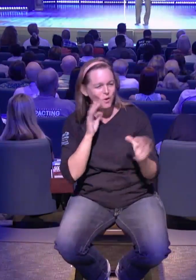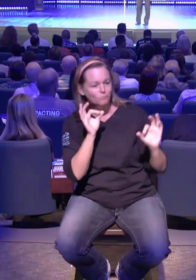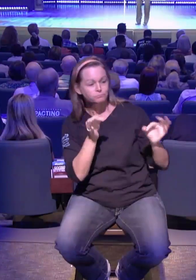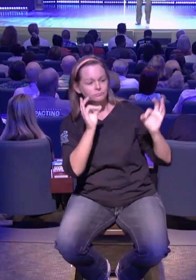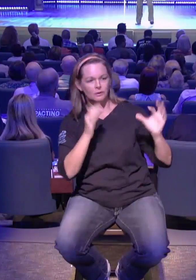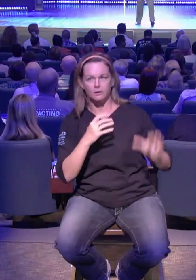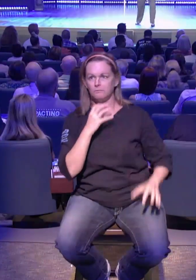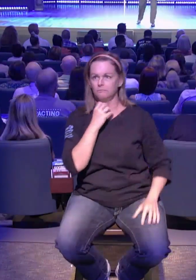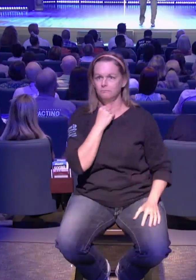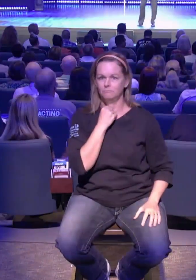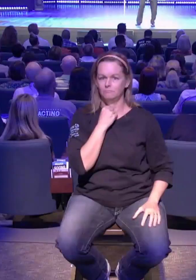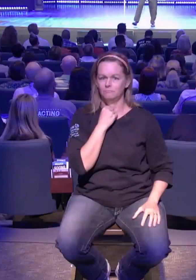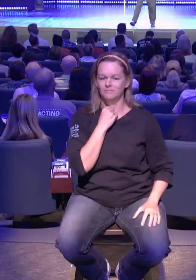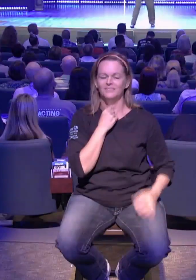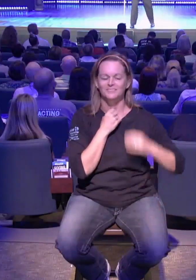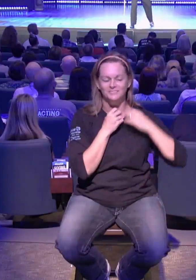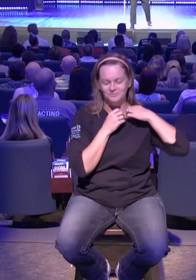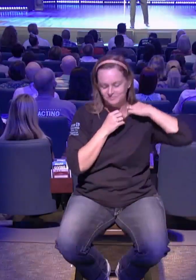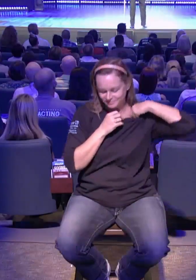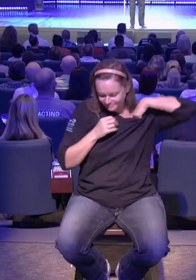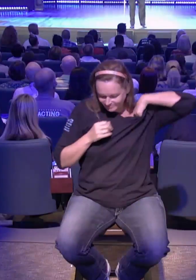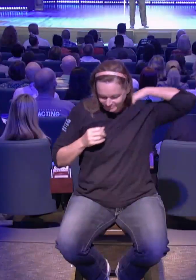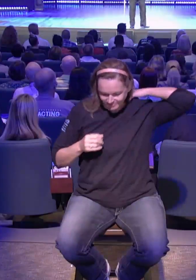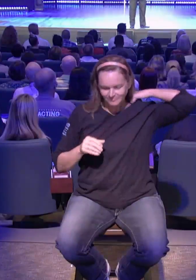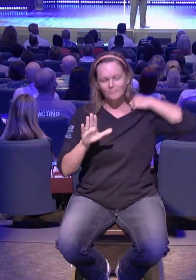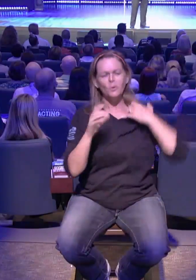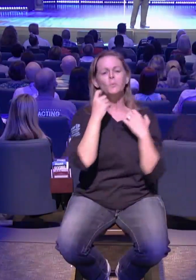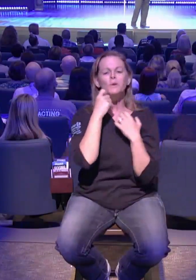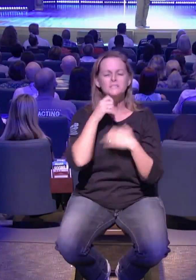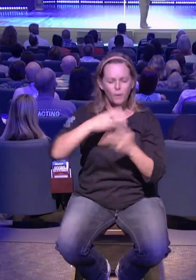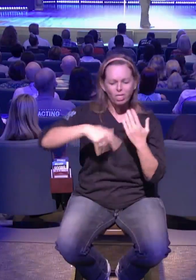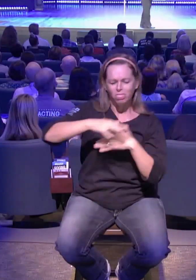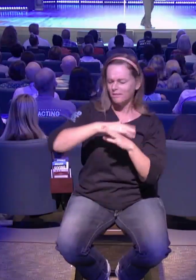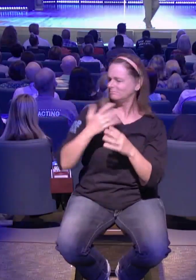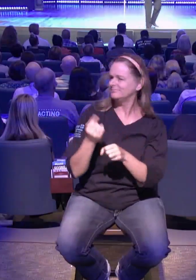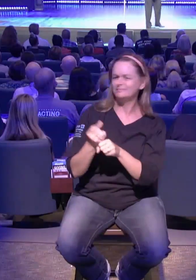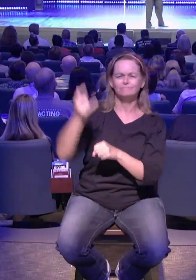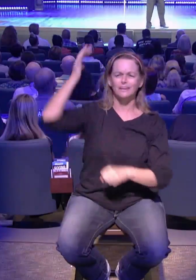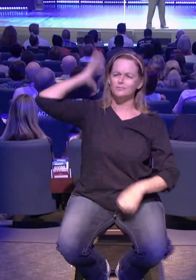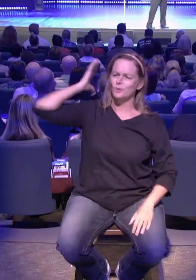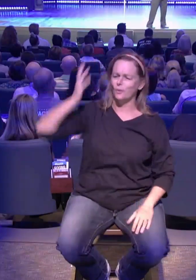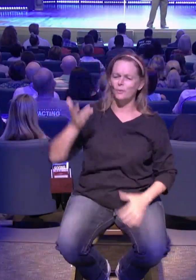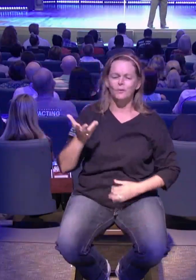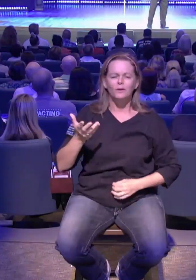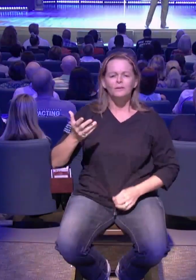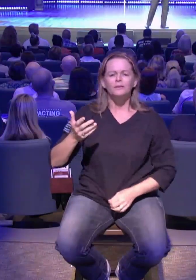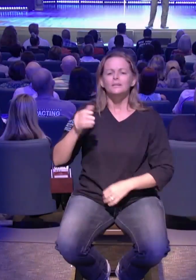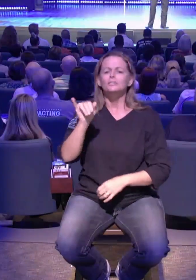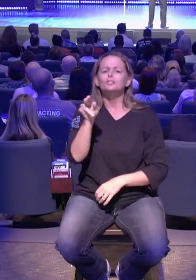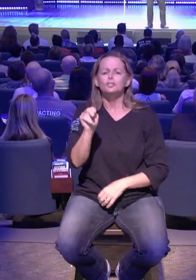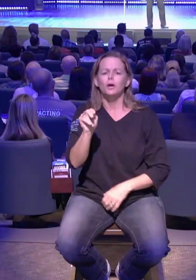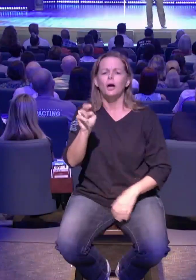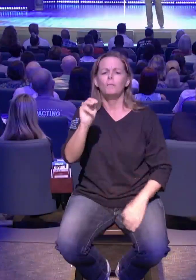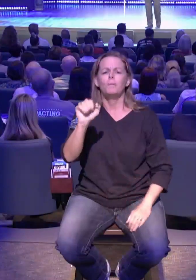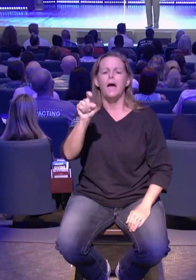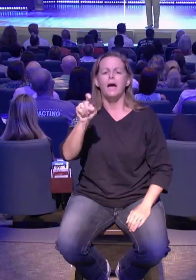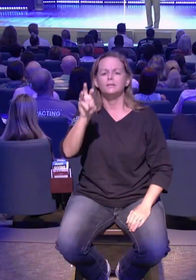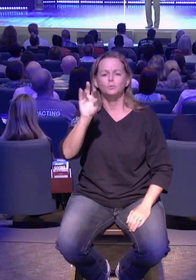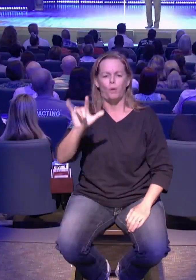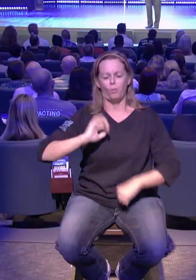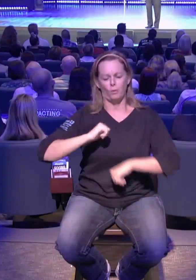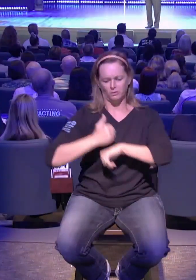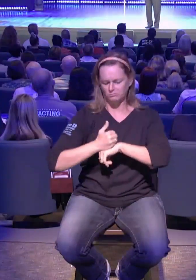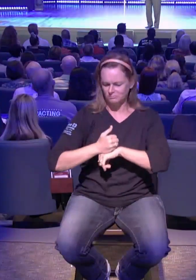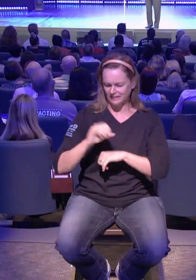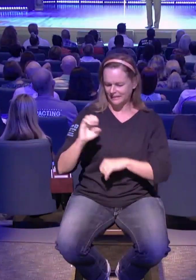I picked up a crazy thing. I was hanging out with John Maxwell so much years ago, and we were traveling around the world doing stuff, launching